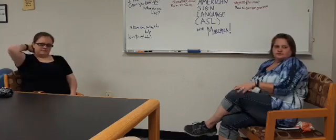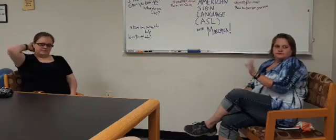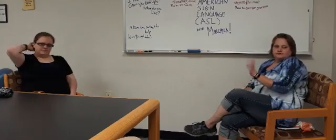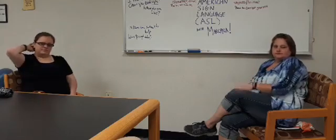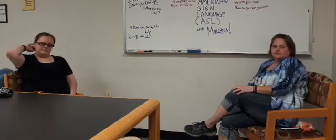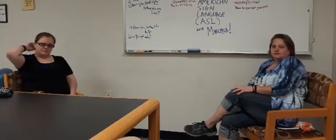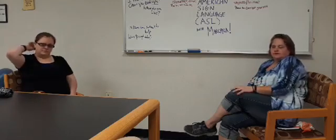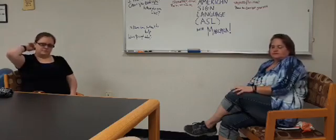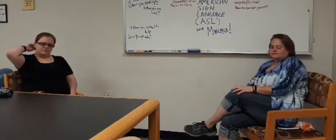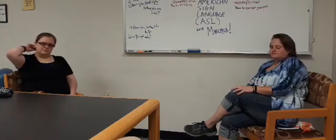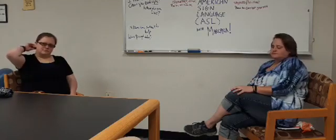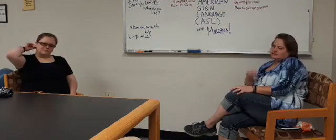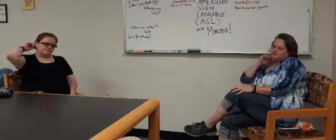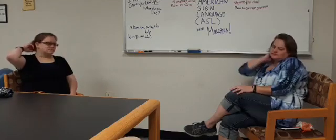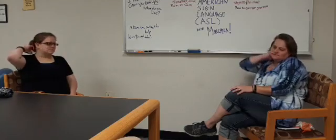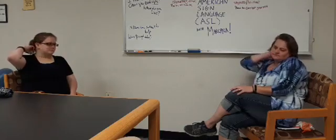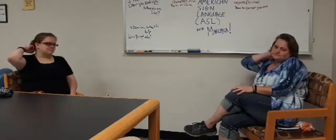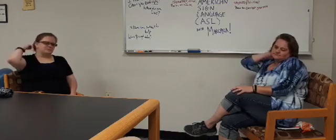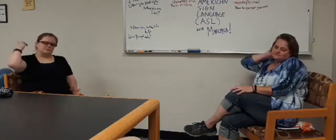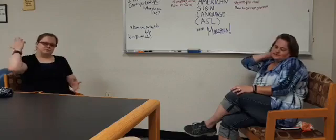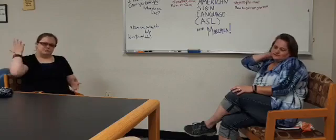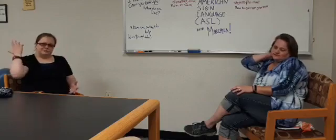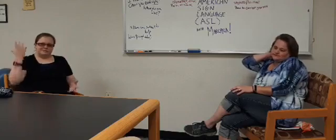Then so I got it. Yeah. So.